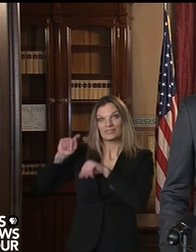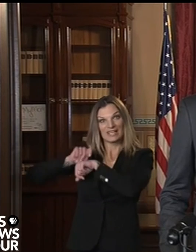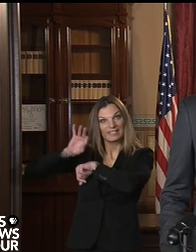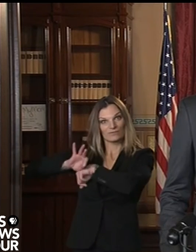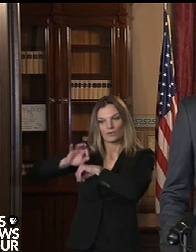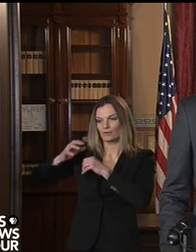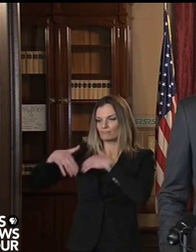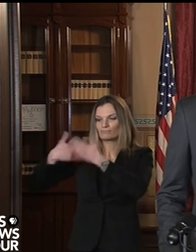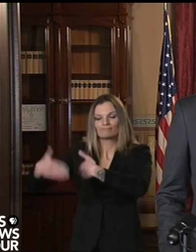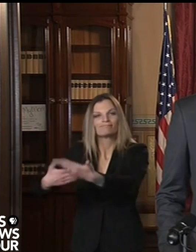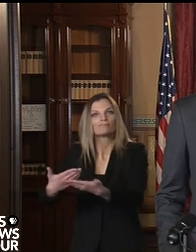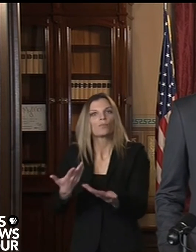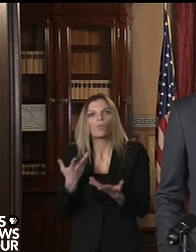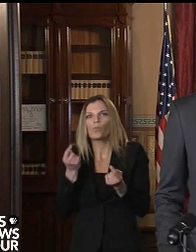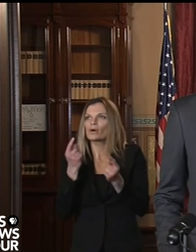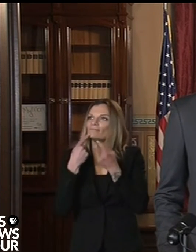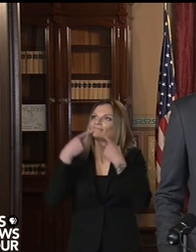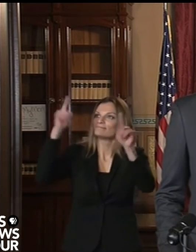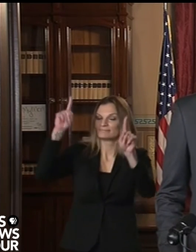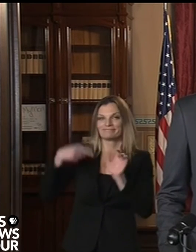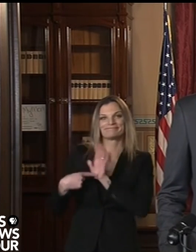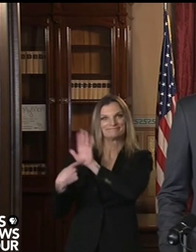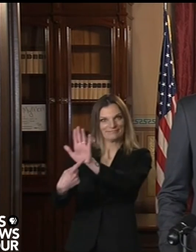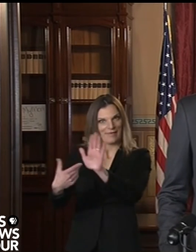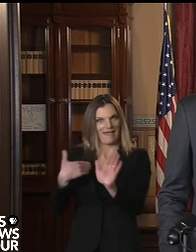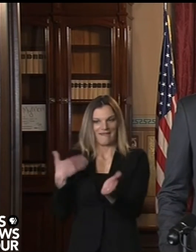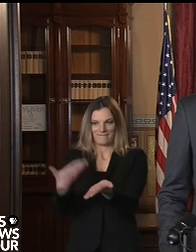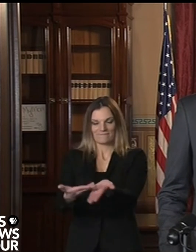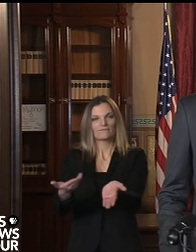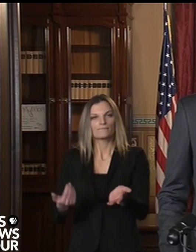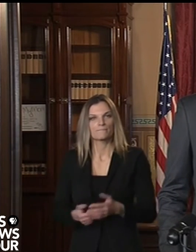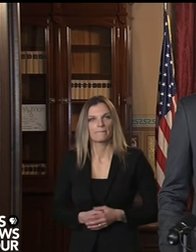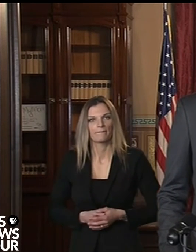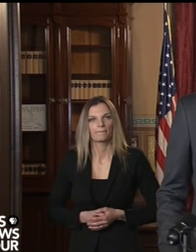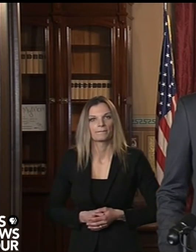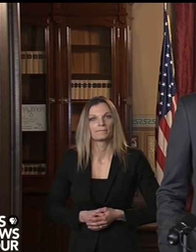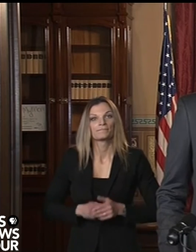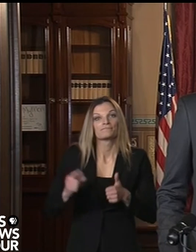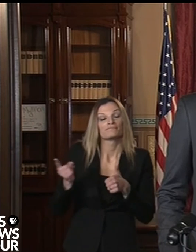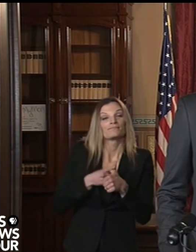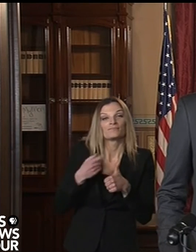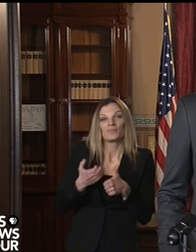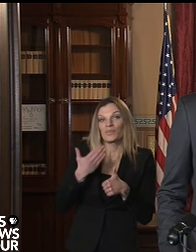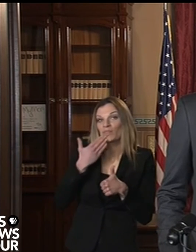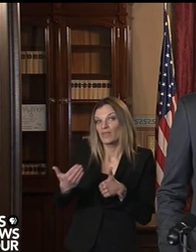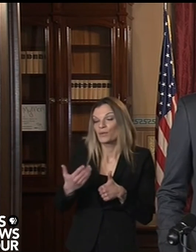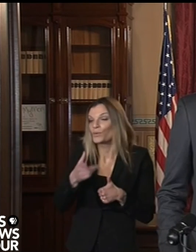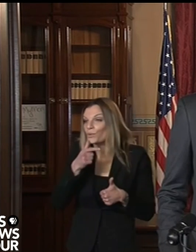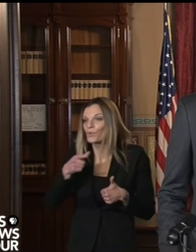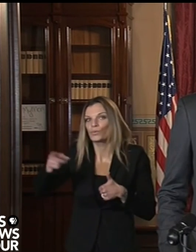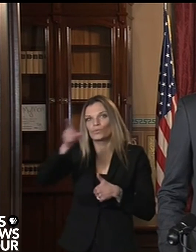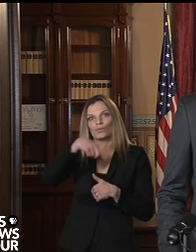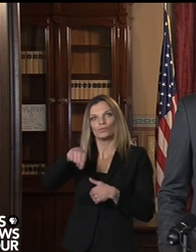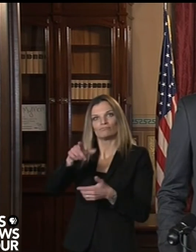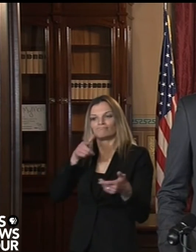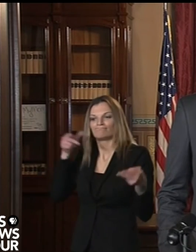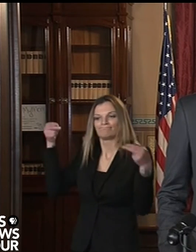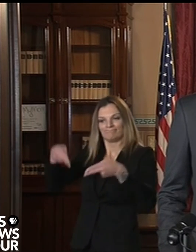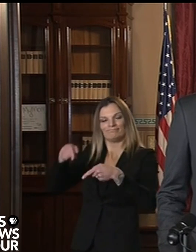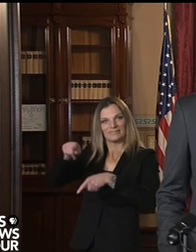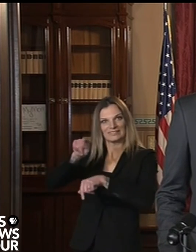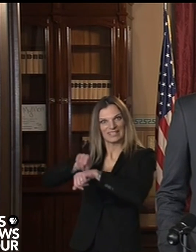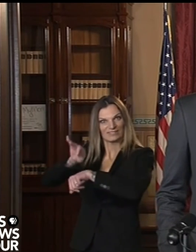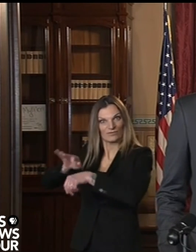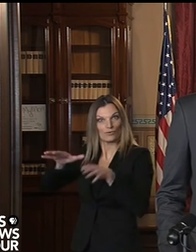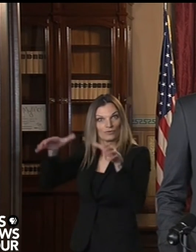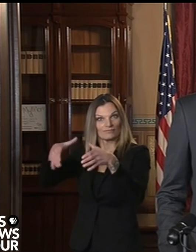disparities since the start of the COVID-19 pandemic. I first and foremost want to thank the members of the task force and the